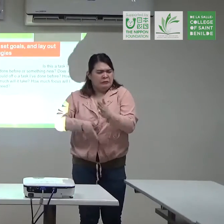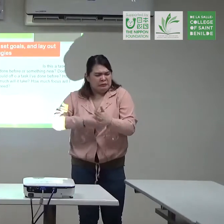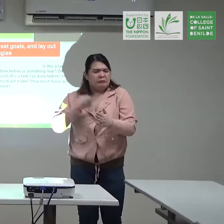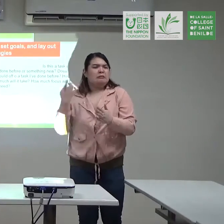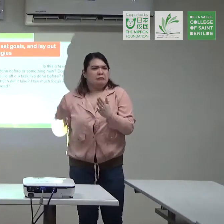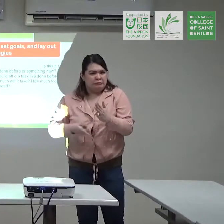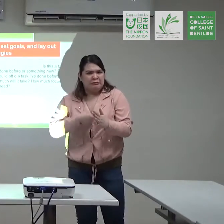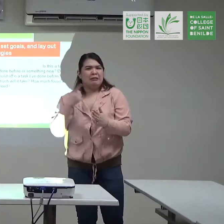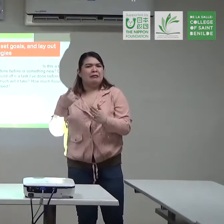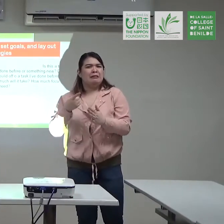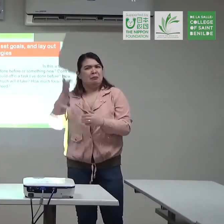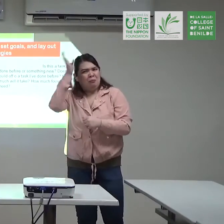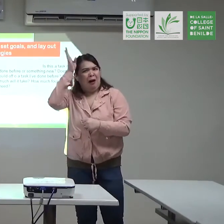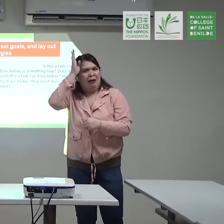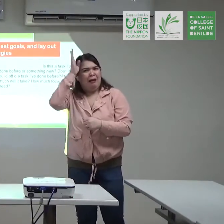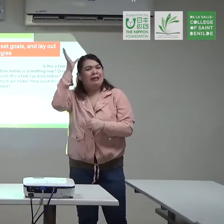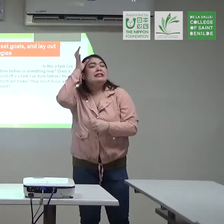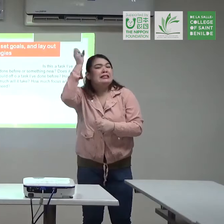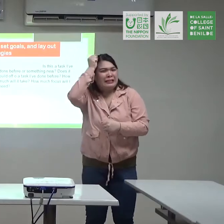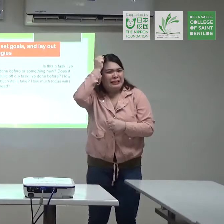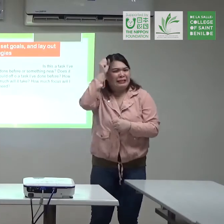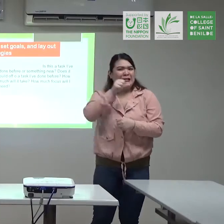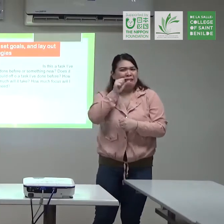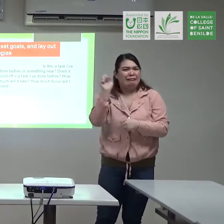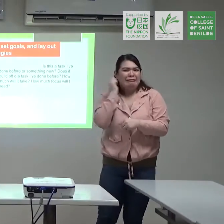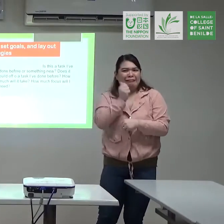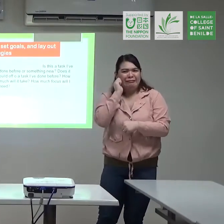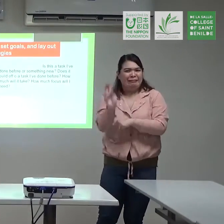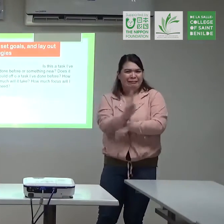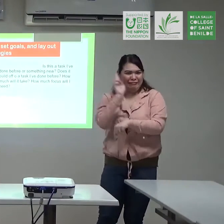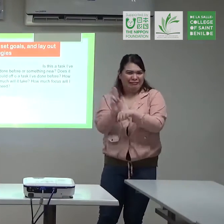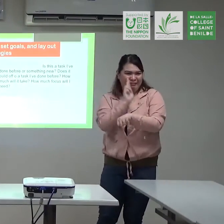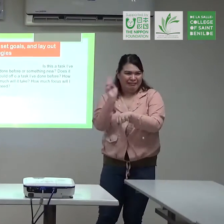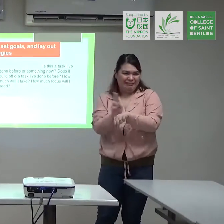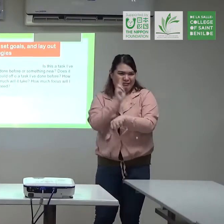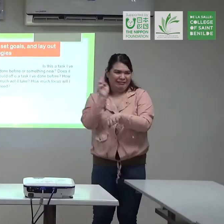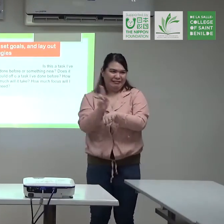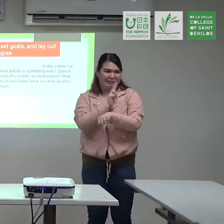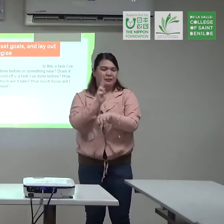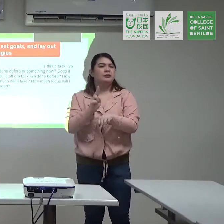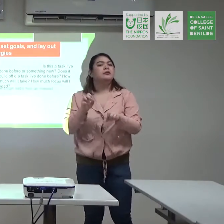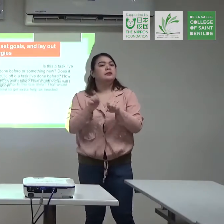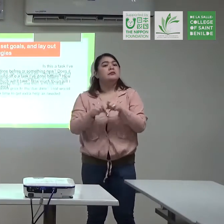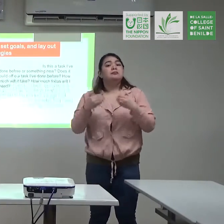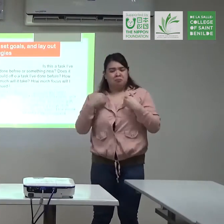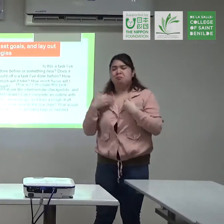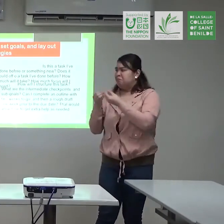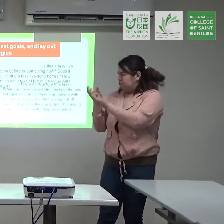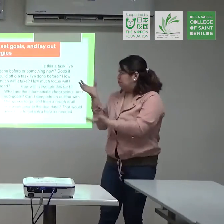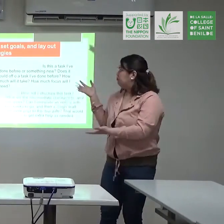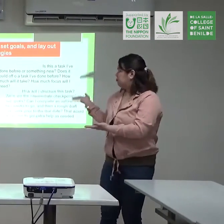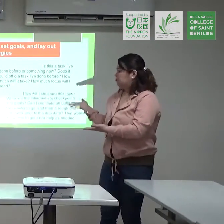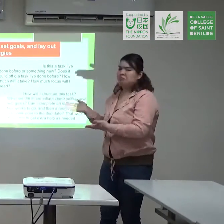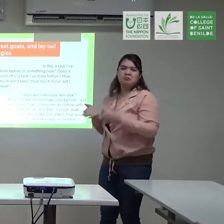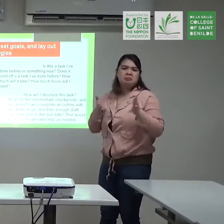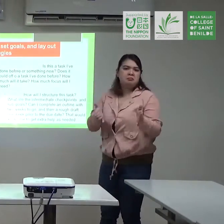use our coconut brain. Okay, so after setting goals and lay out strategies,